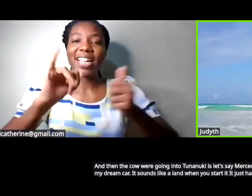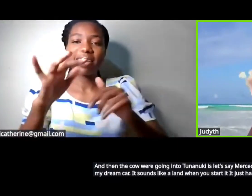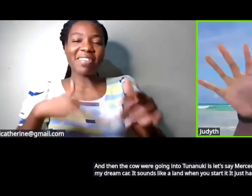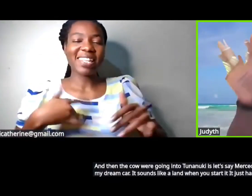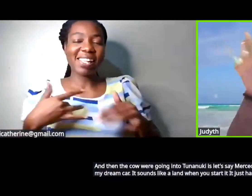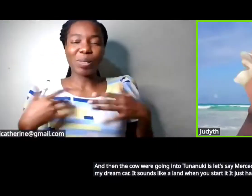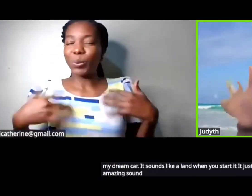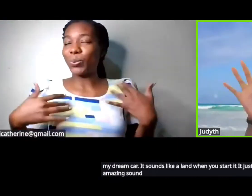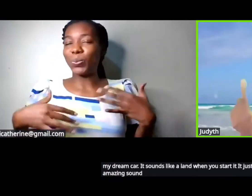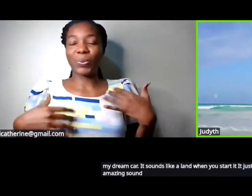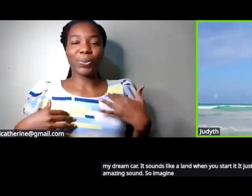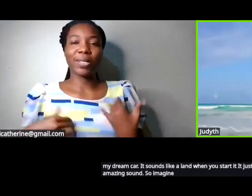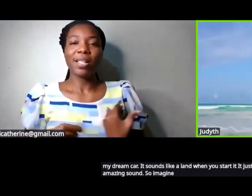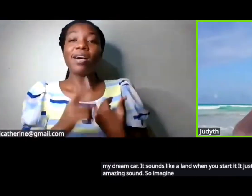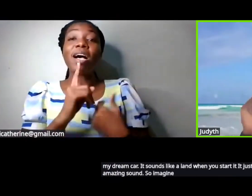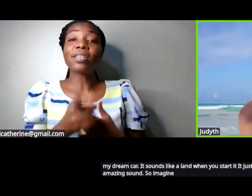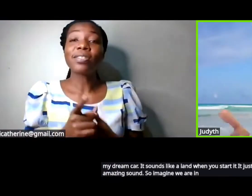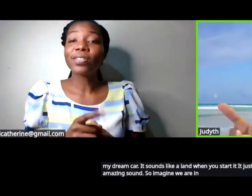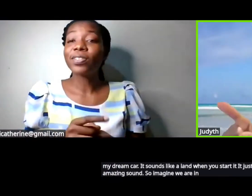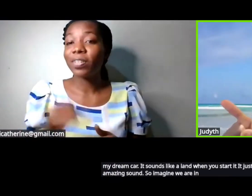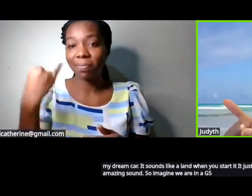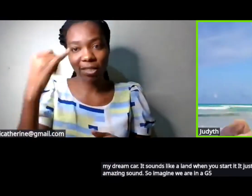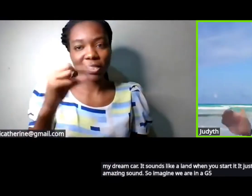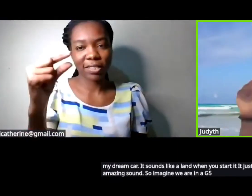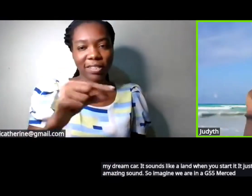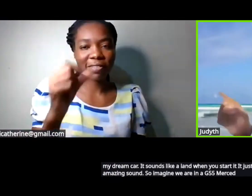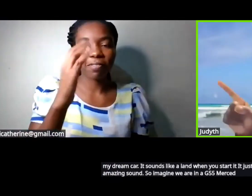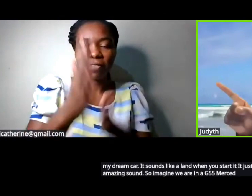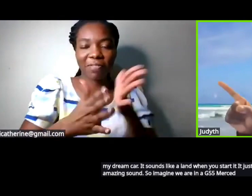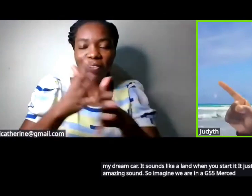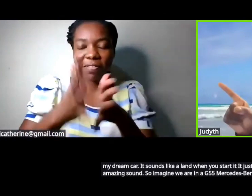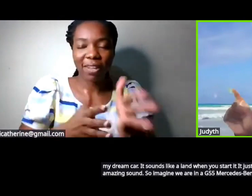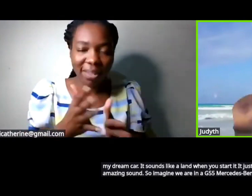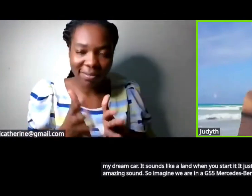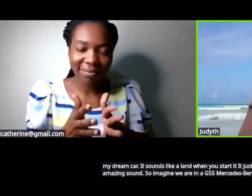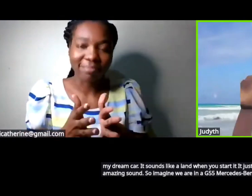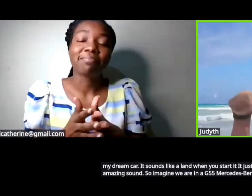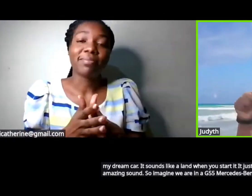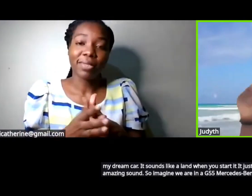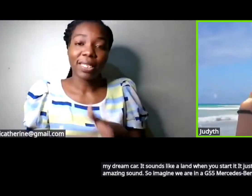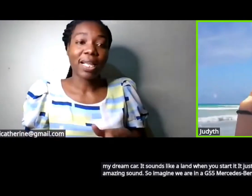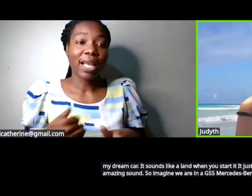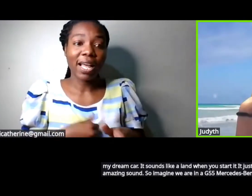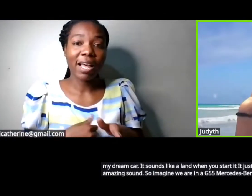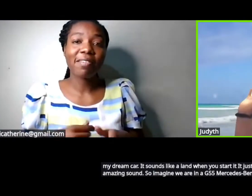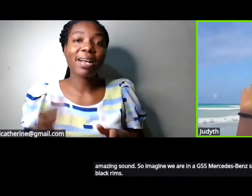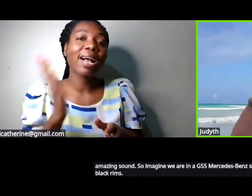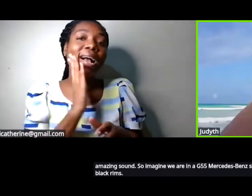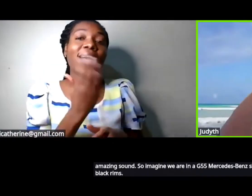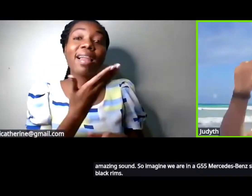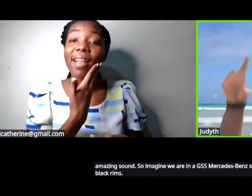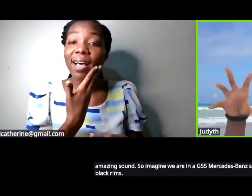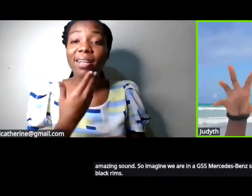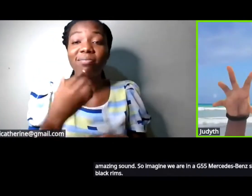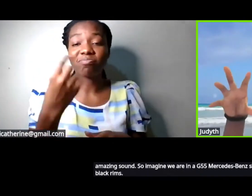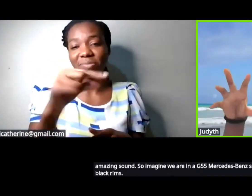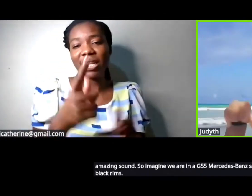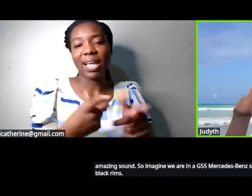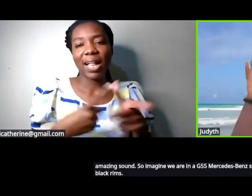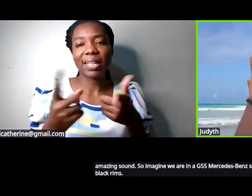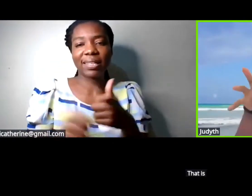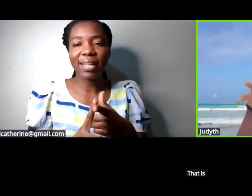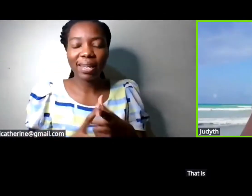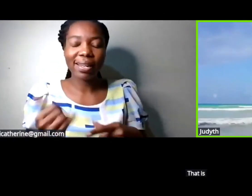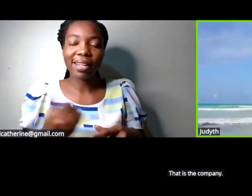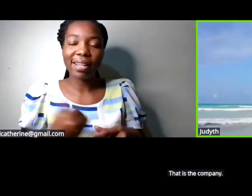So imagine we are in a G55 Mercedes-Benz, silver in color with black rims. That is the company. So